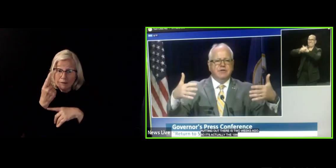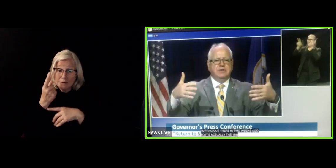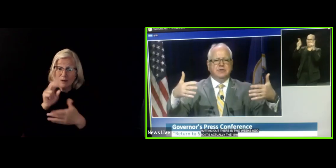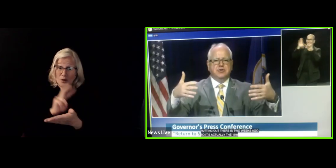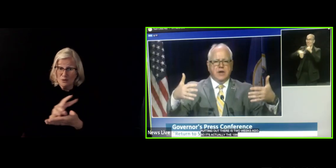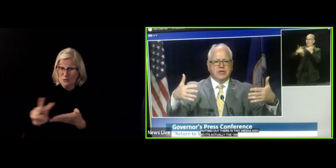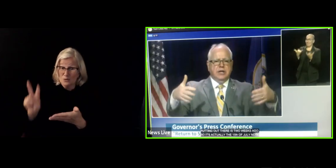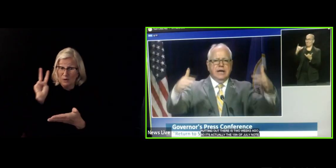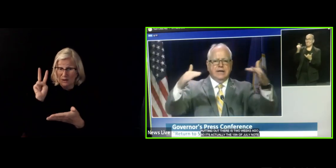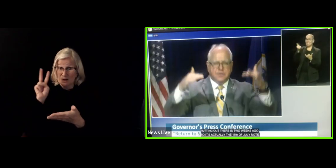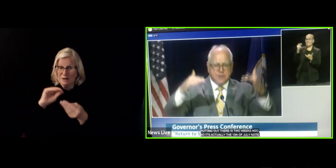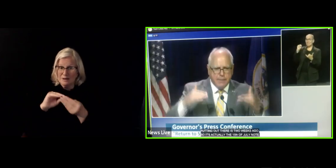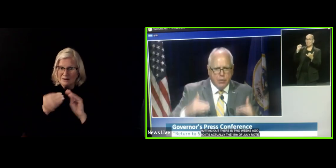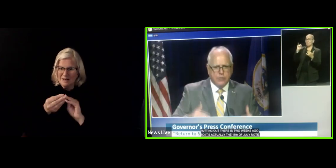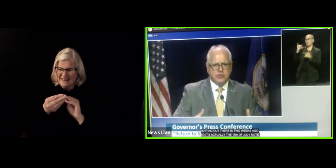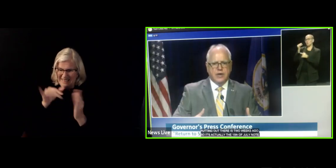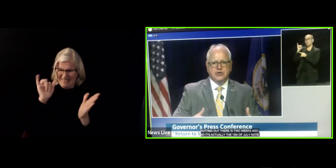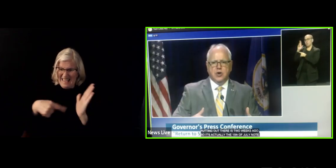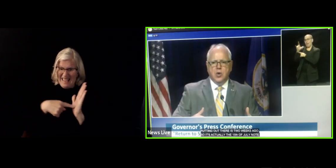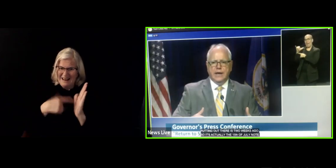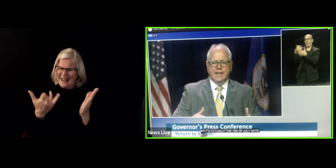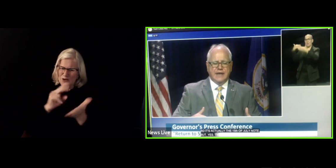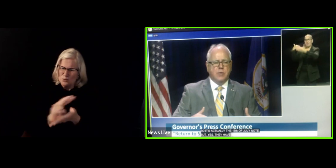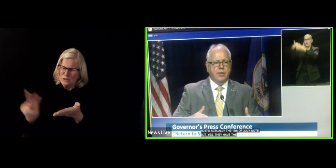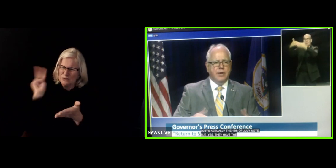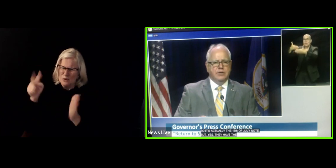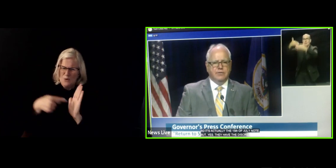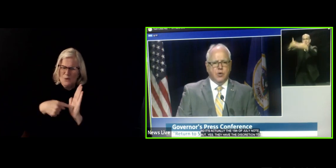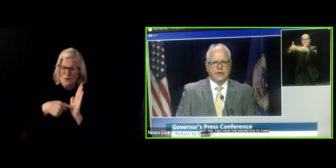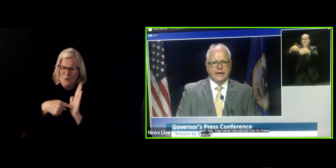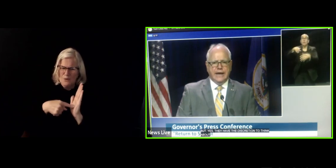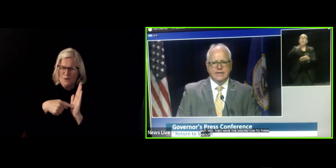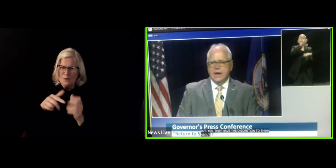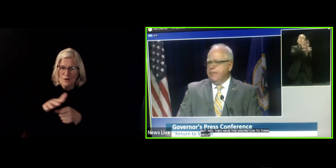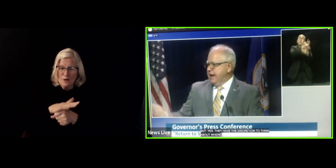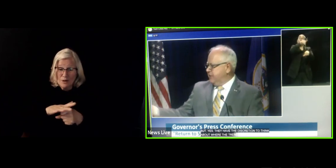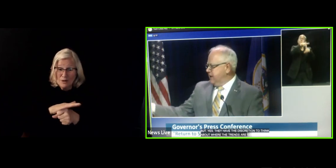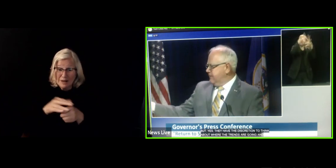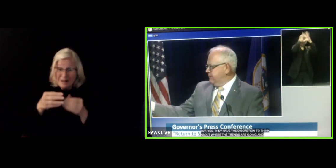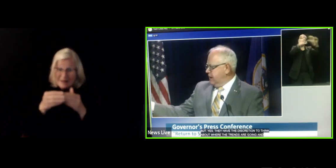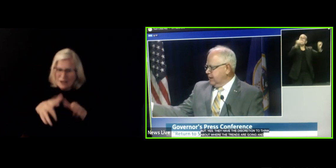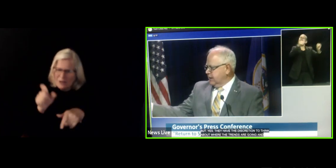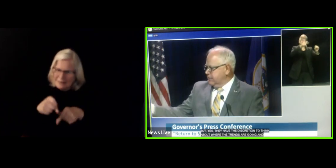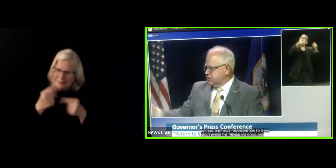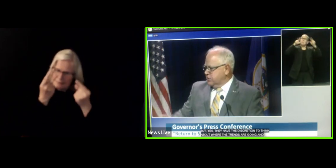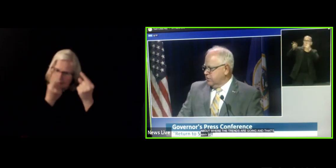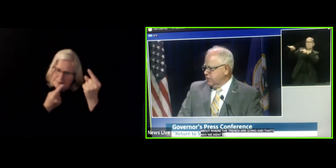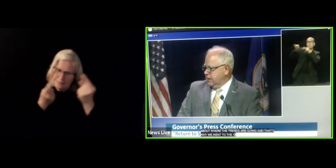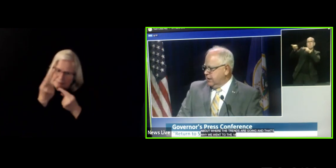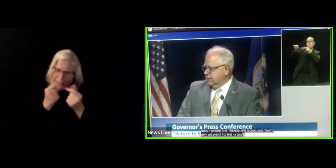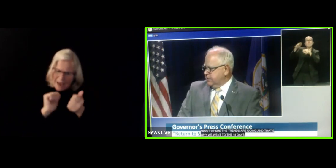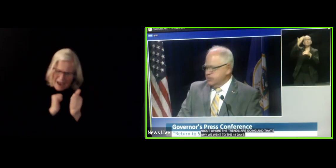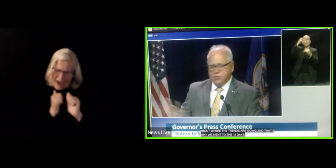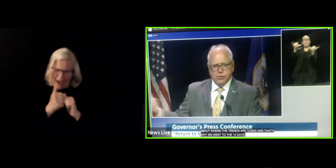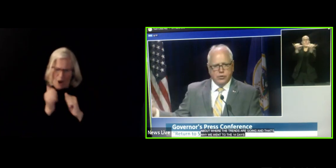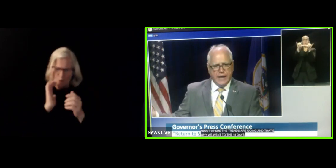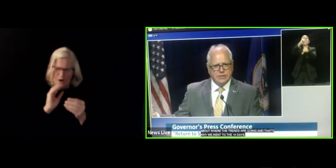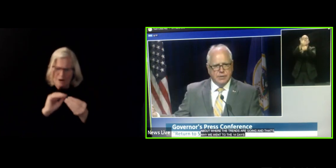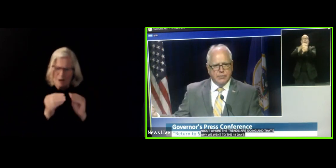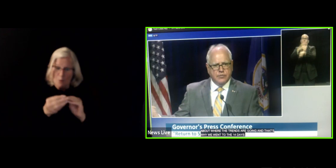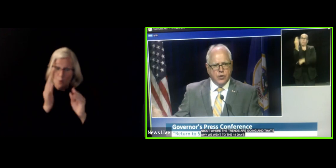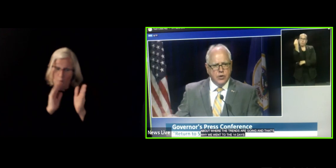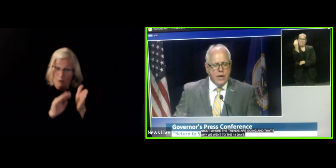the discretion to think about where the trends are going, and that's why we went to the 14 days. But I think if Deputy Commissioner Mueller has